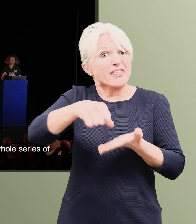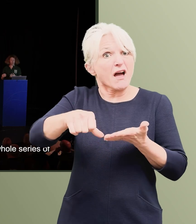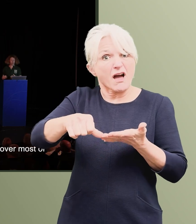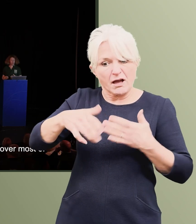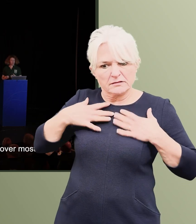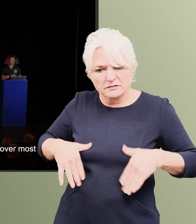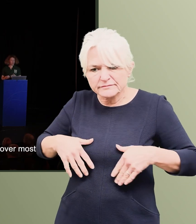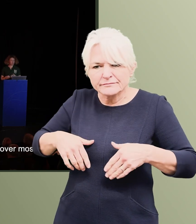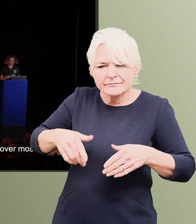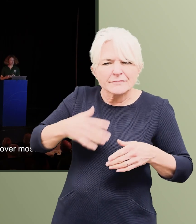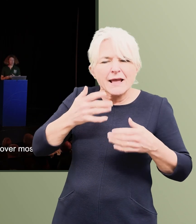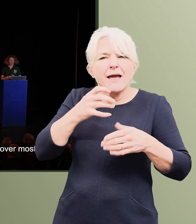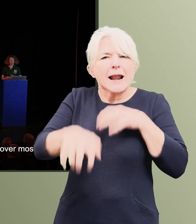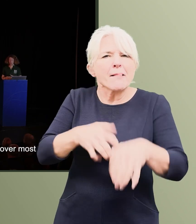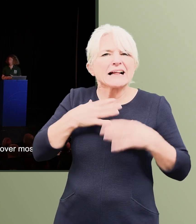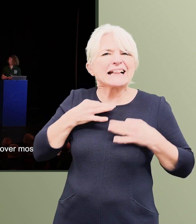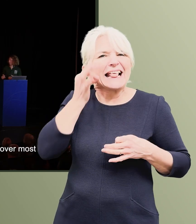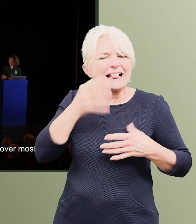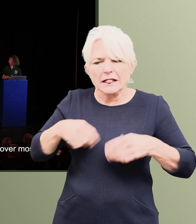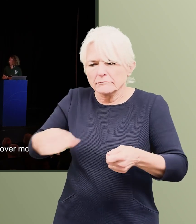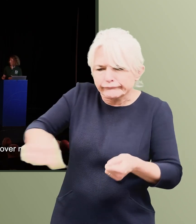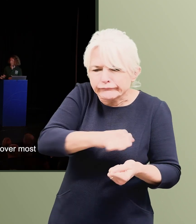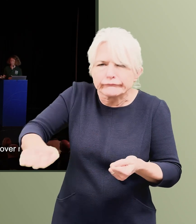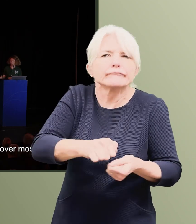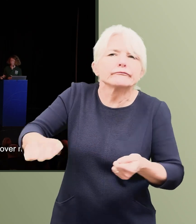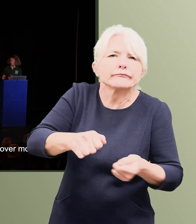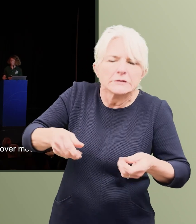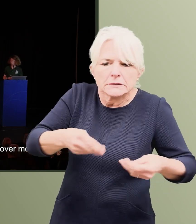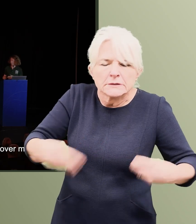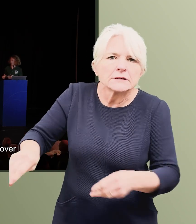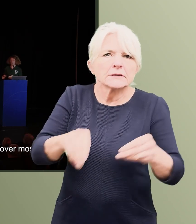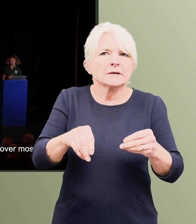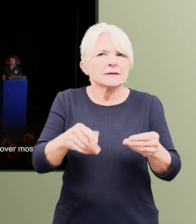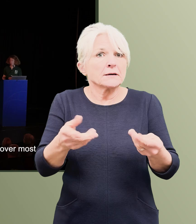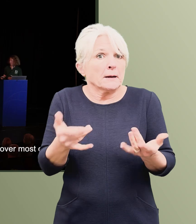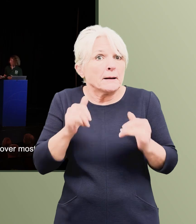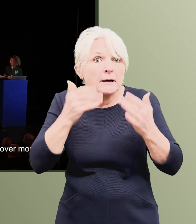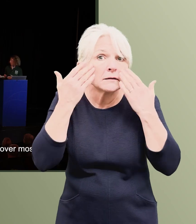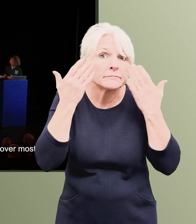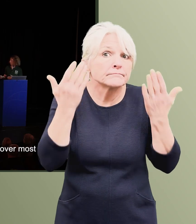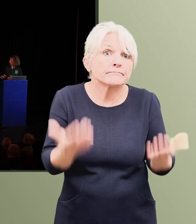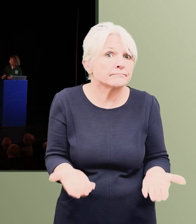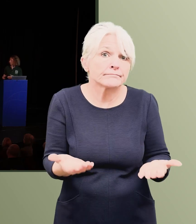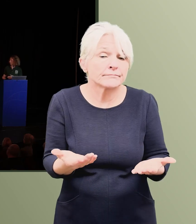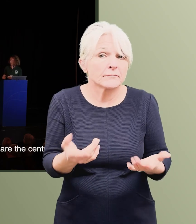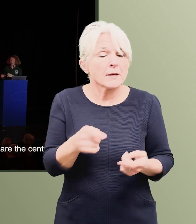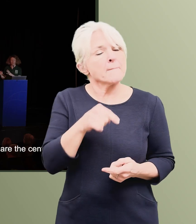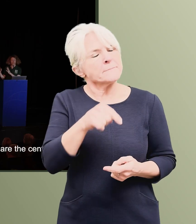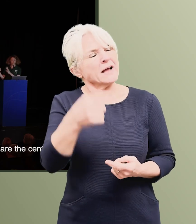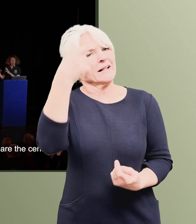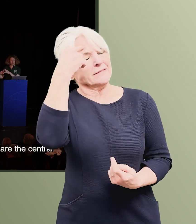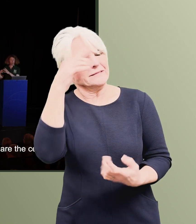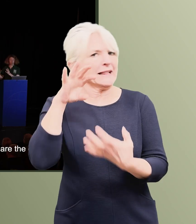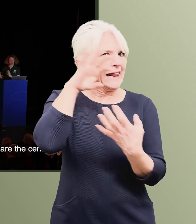have come along with this new beaker culture, which seems to take over most of Europe during this time. And